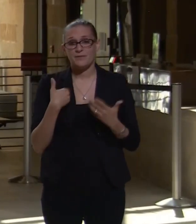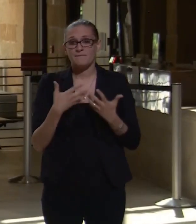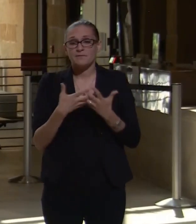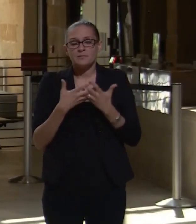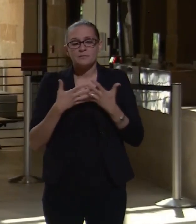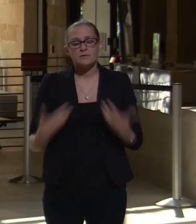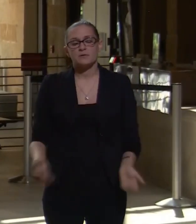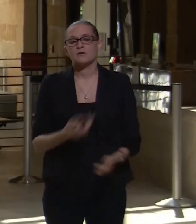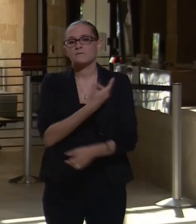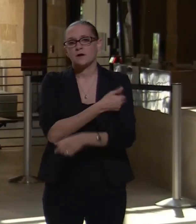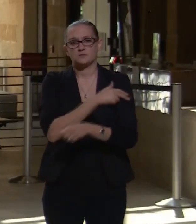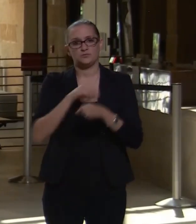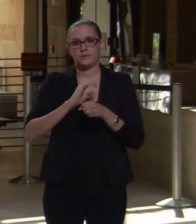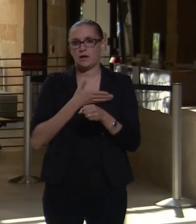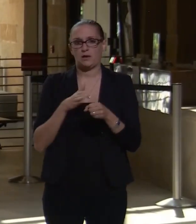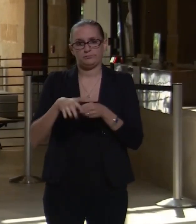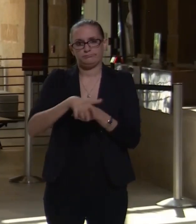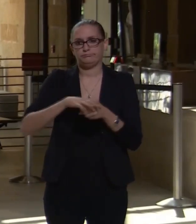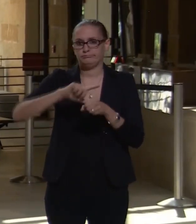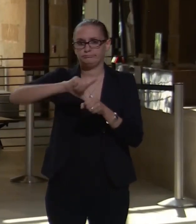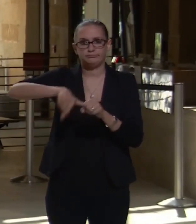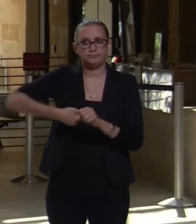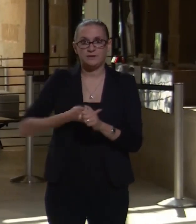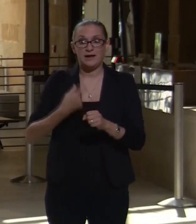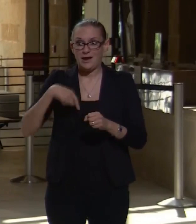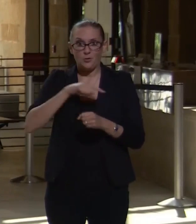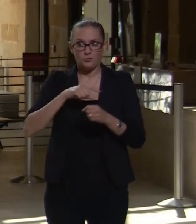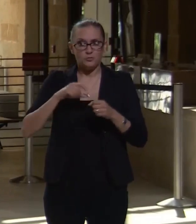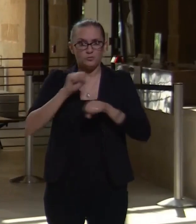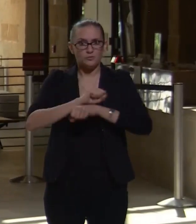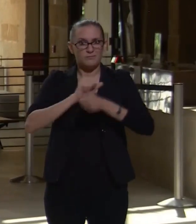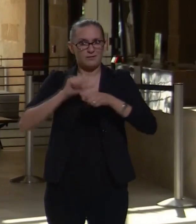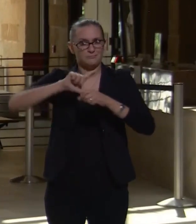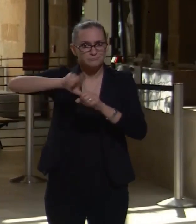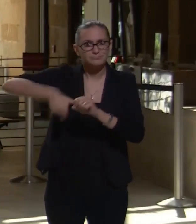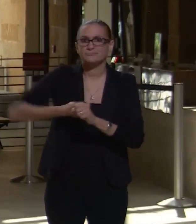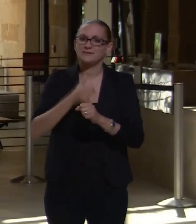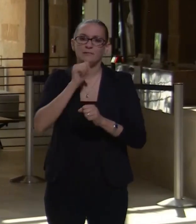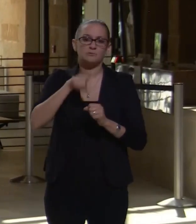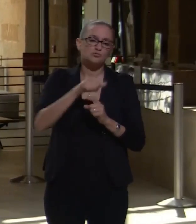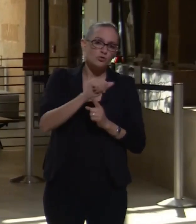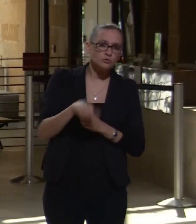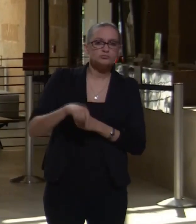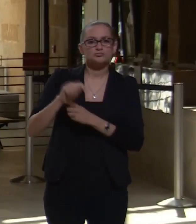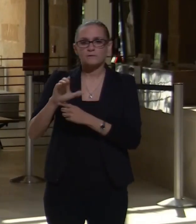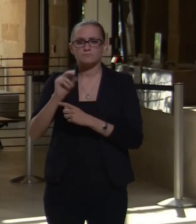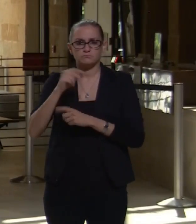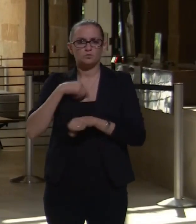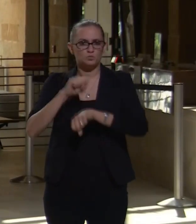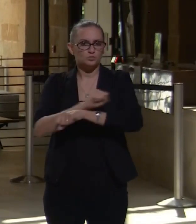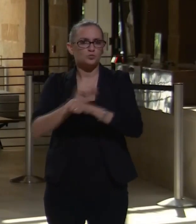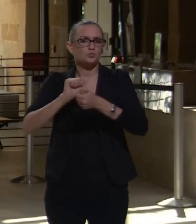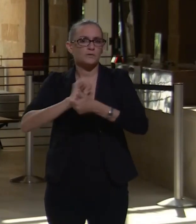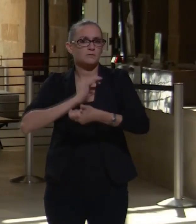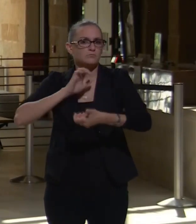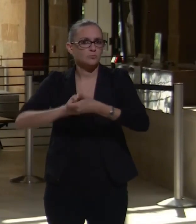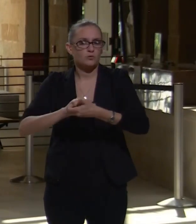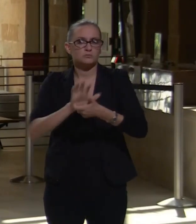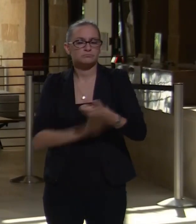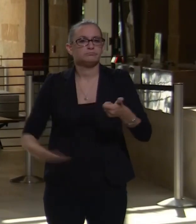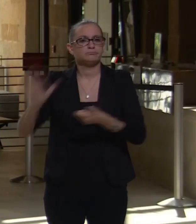of hospitals in our region, and we're doing this as a regional plan. It's not just Austin and Travis County. We're working with our partners throughout the